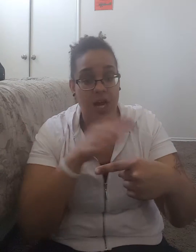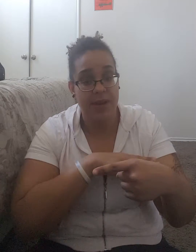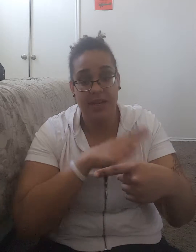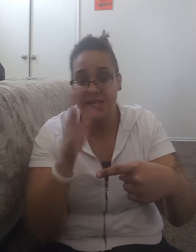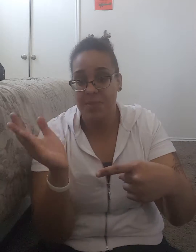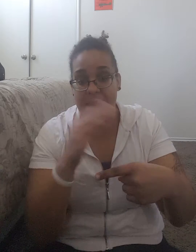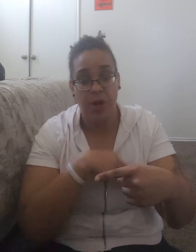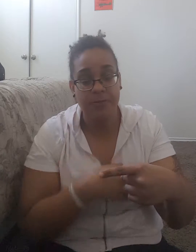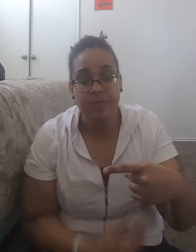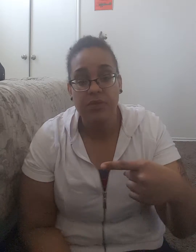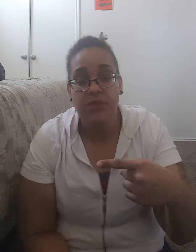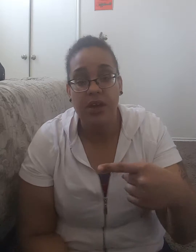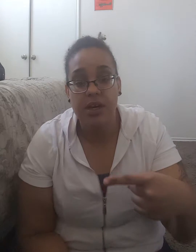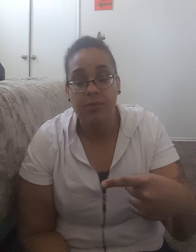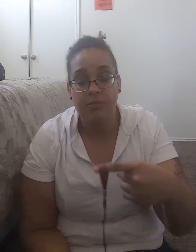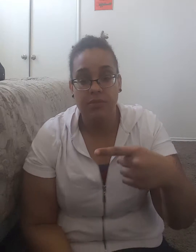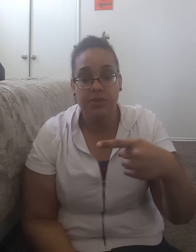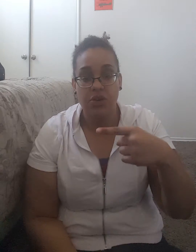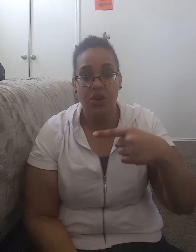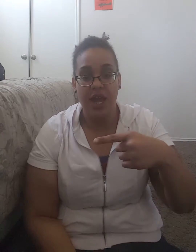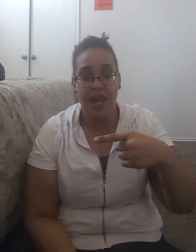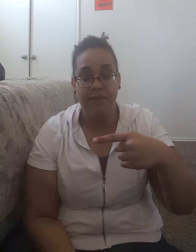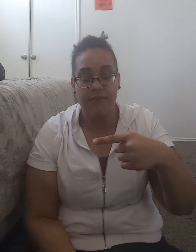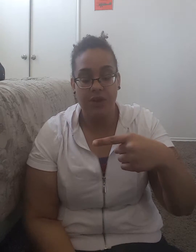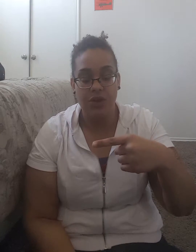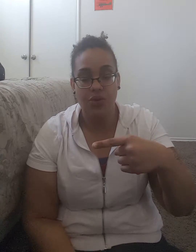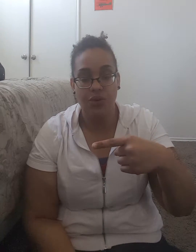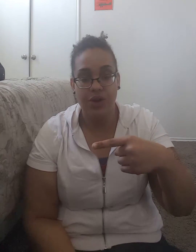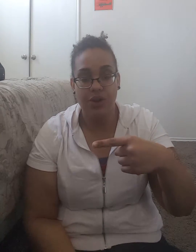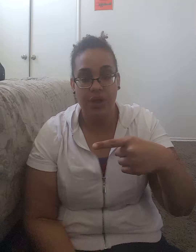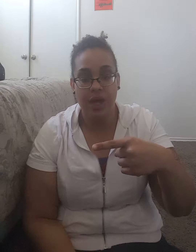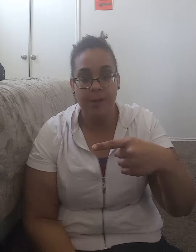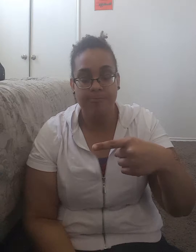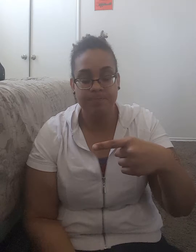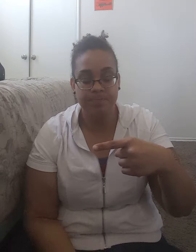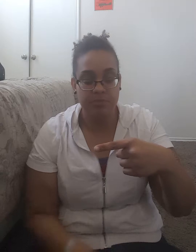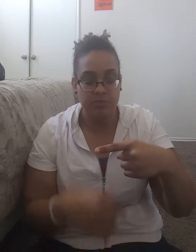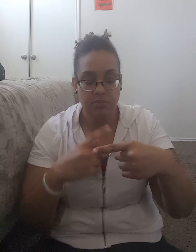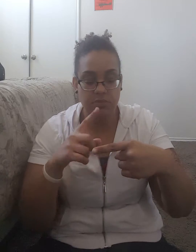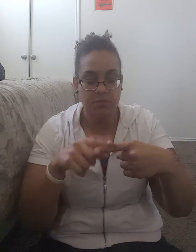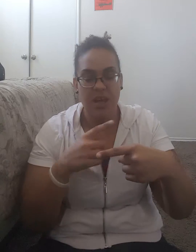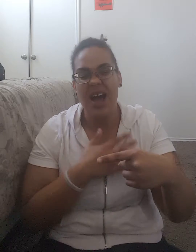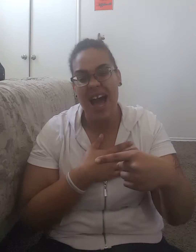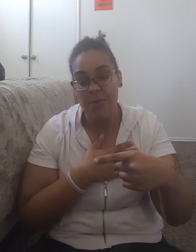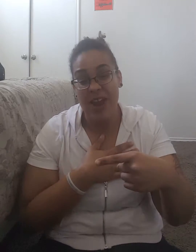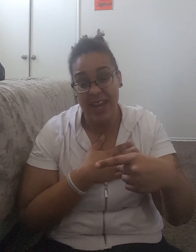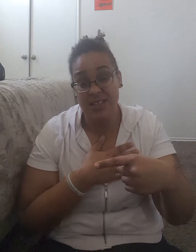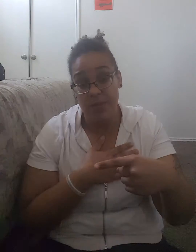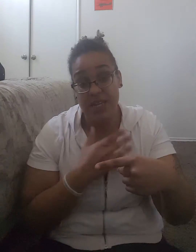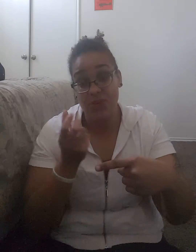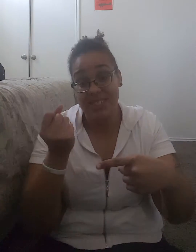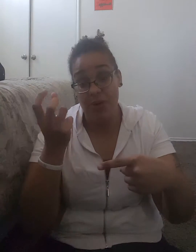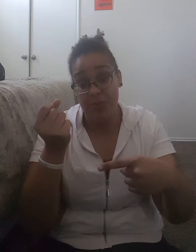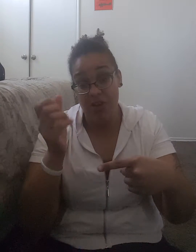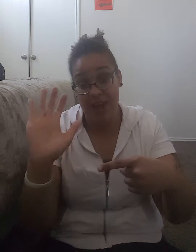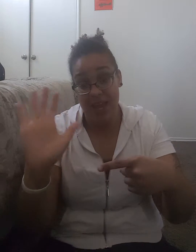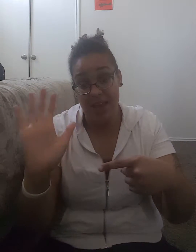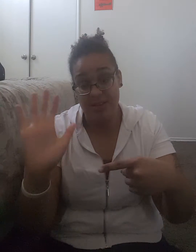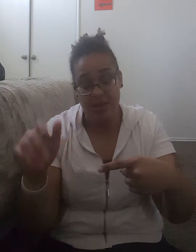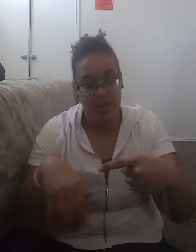dominant, doesn't matter. So you're going to have your, I'm right hand dominant, so I sign with my right hand.